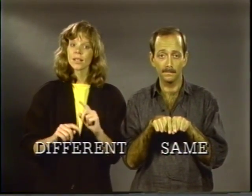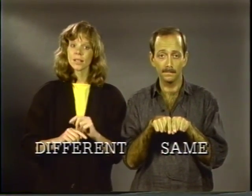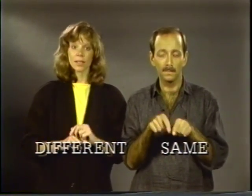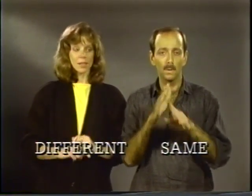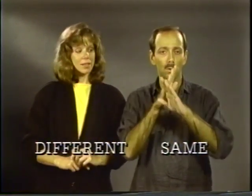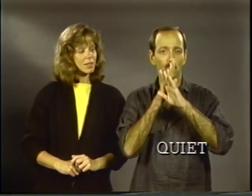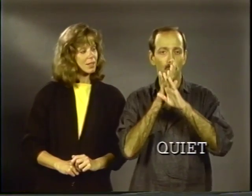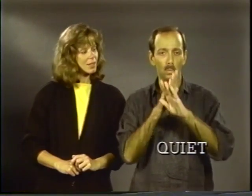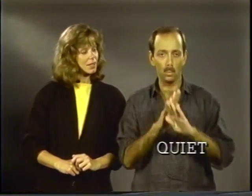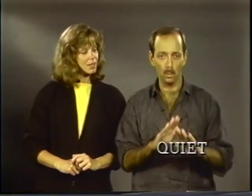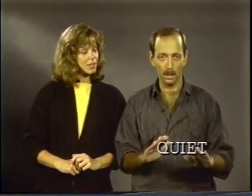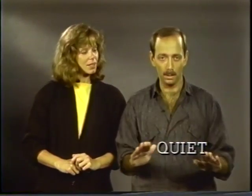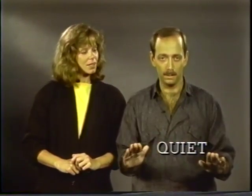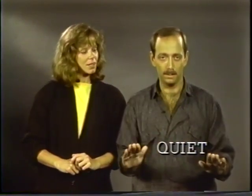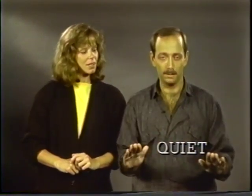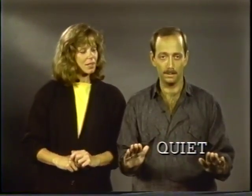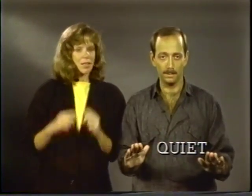quiet, noisy,